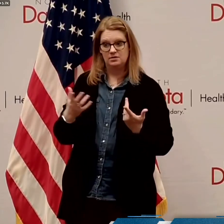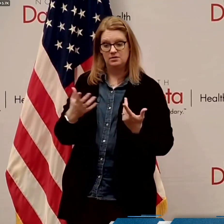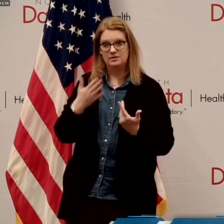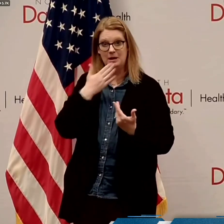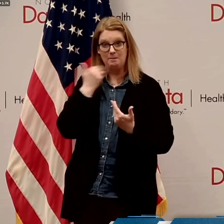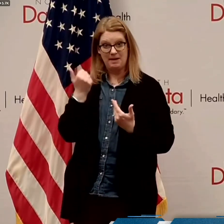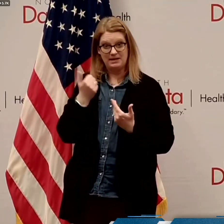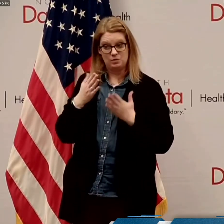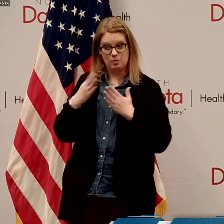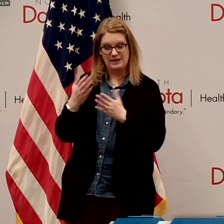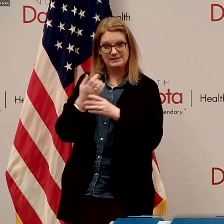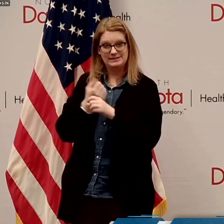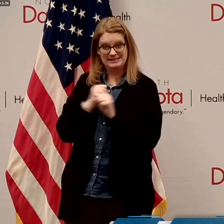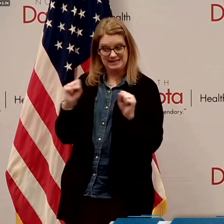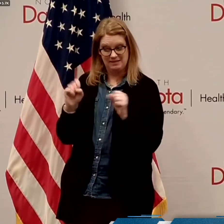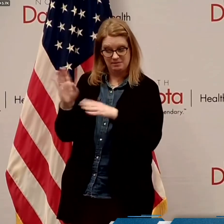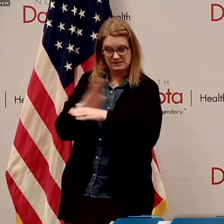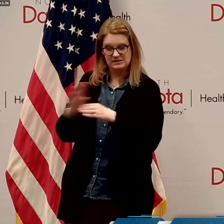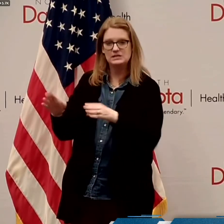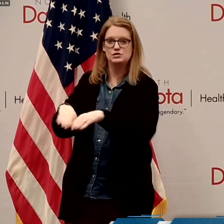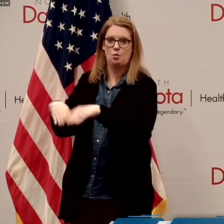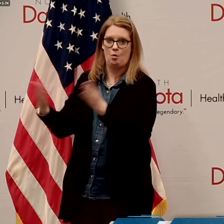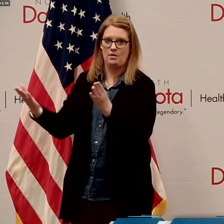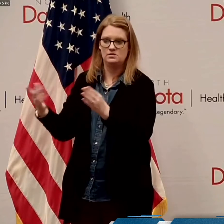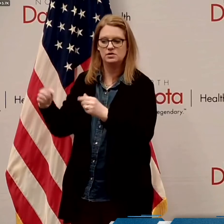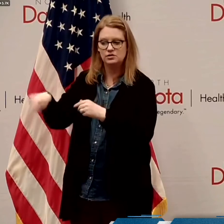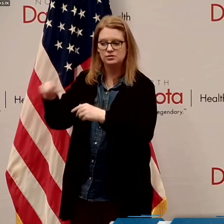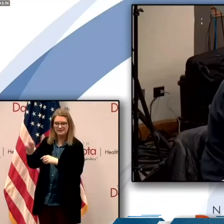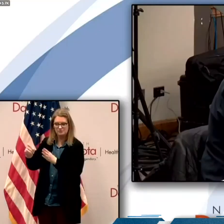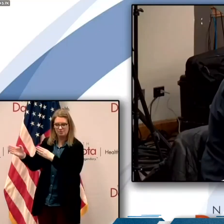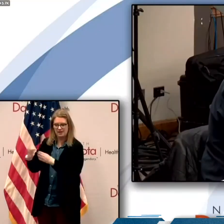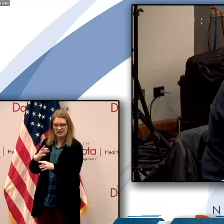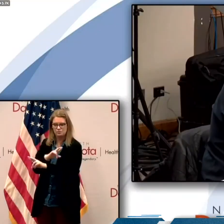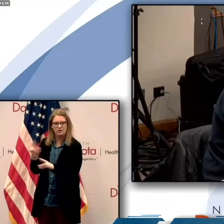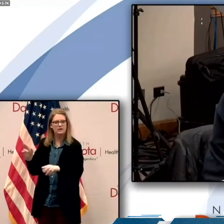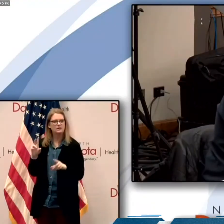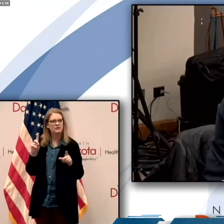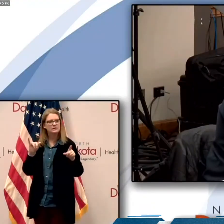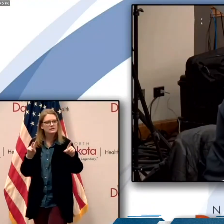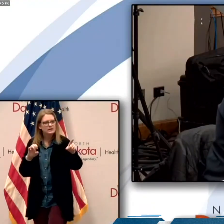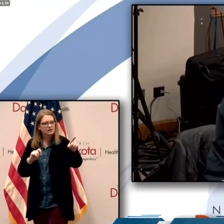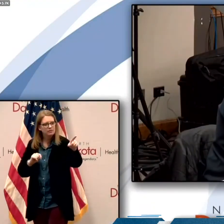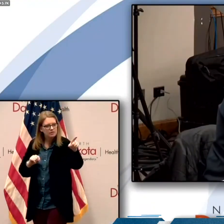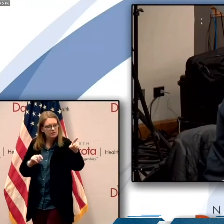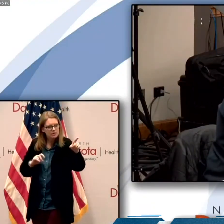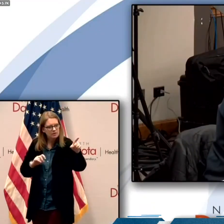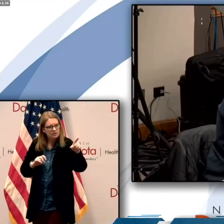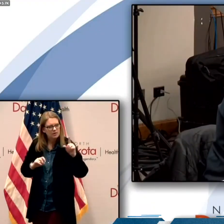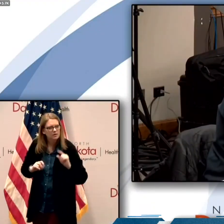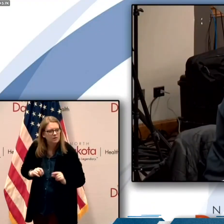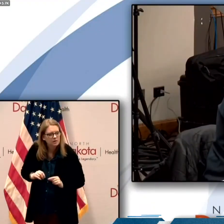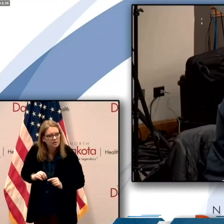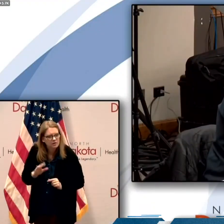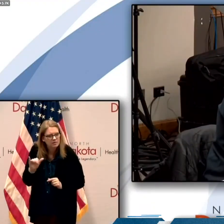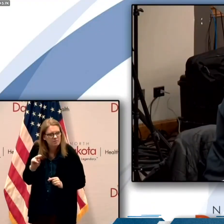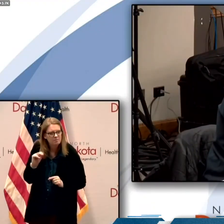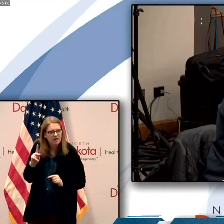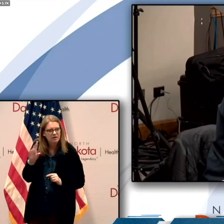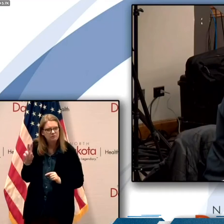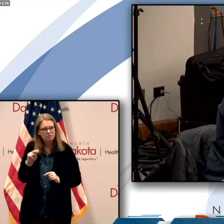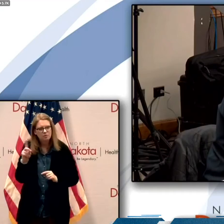can also help save these businesses. Dave? Just to follow up, but it's about the Bank of North Dakota loan